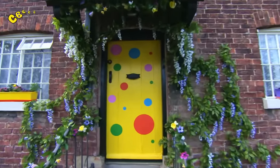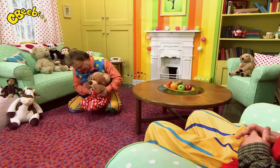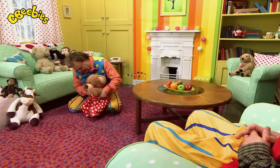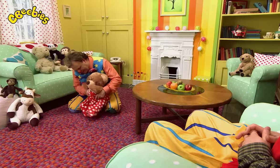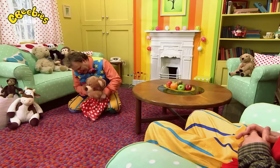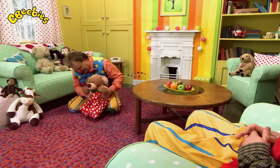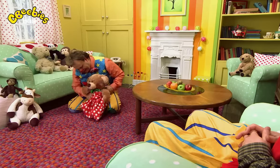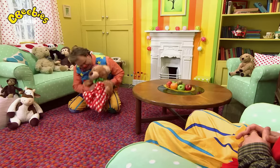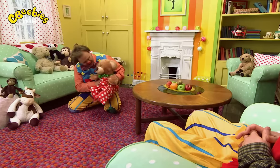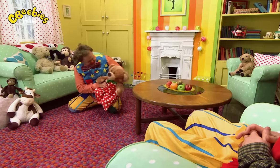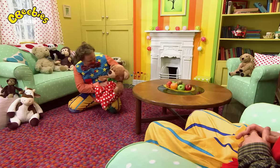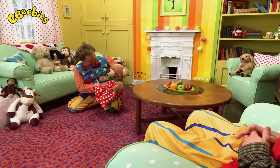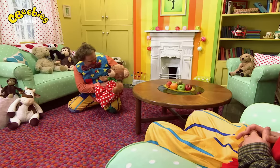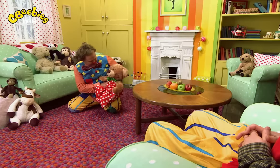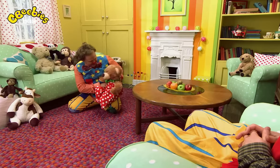There we are. Are you comfortable?